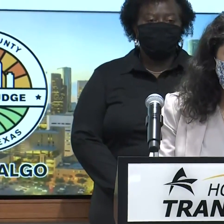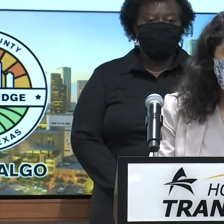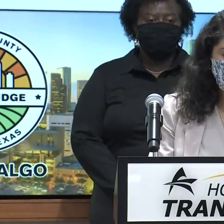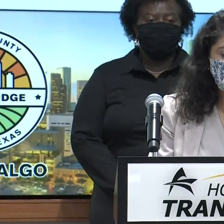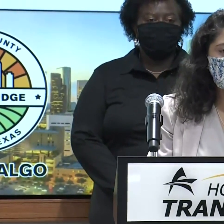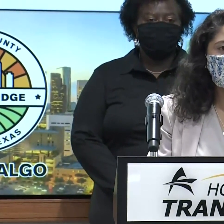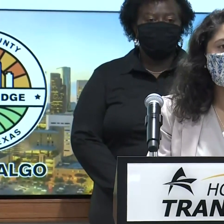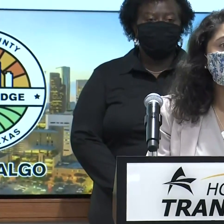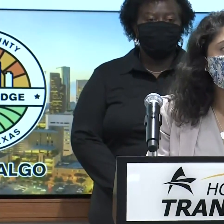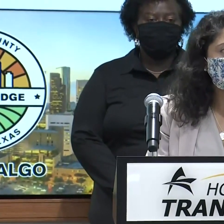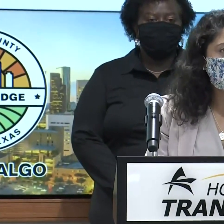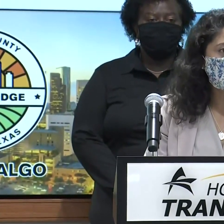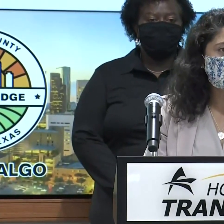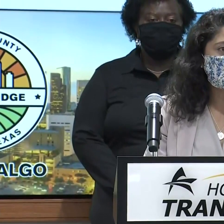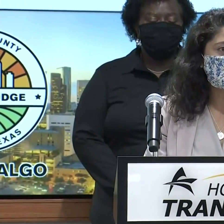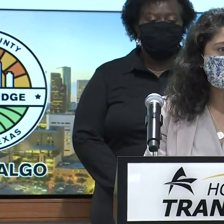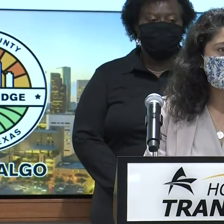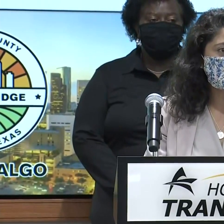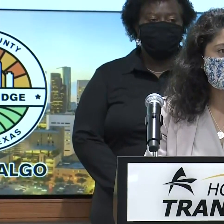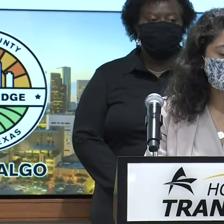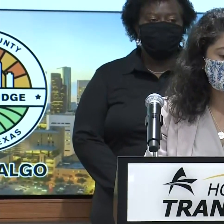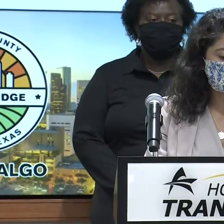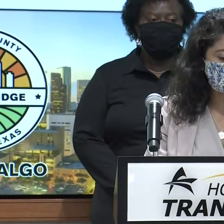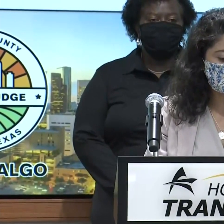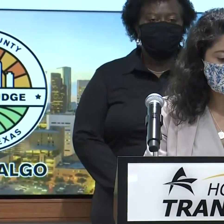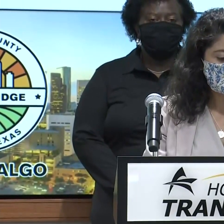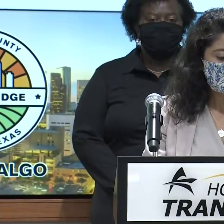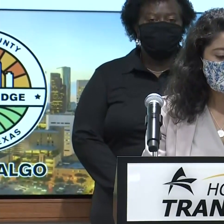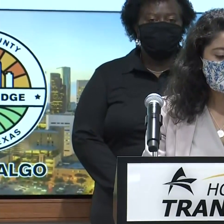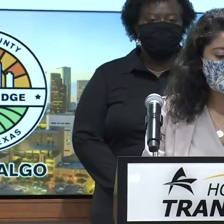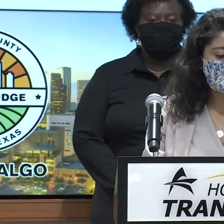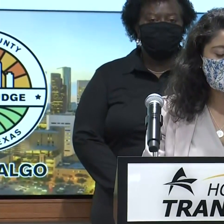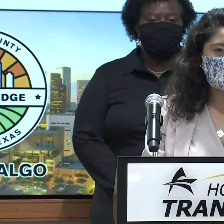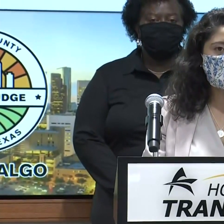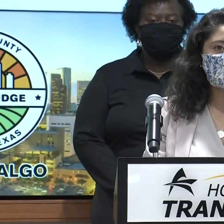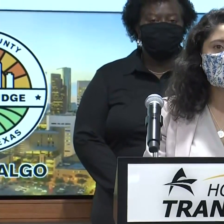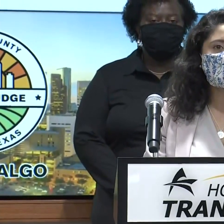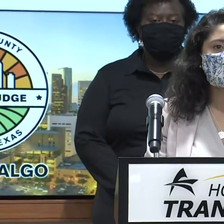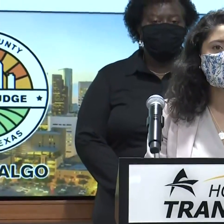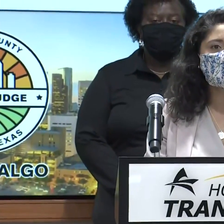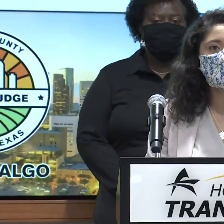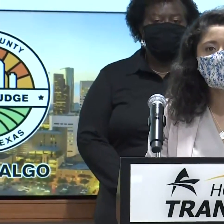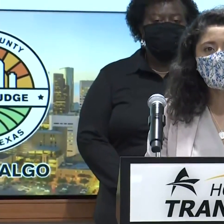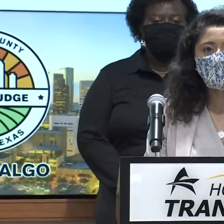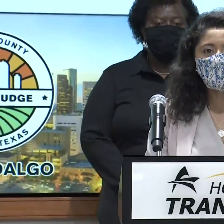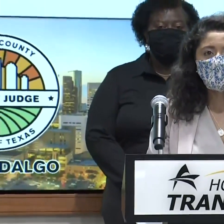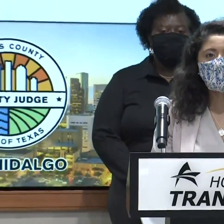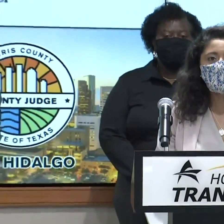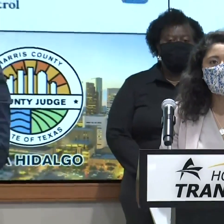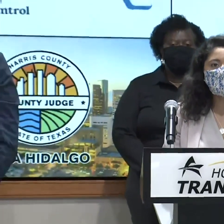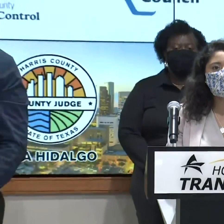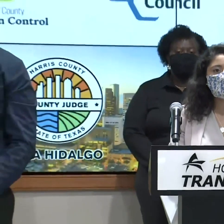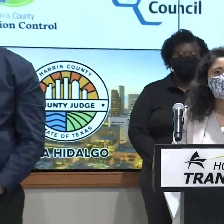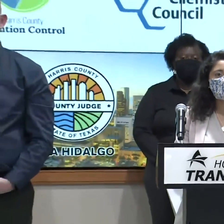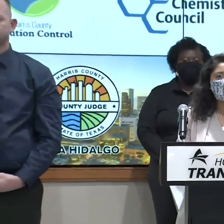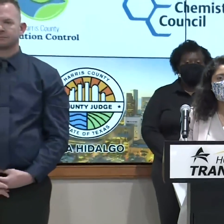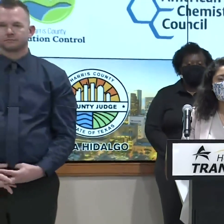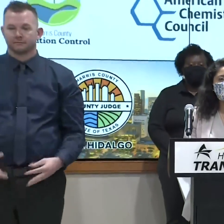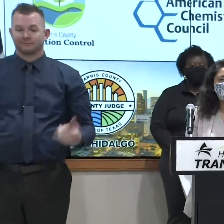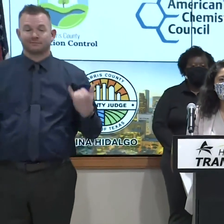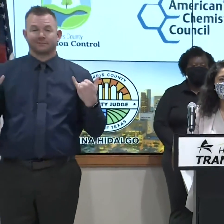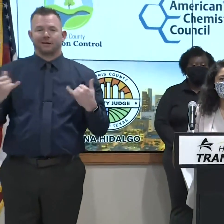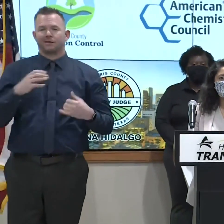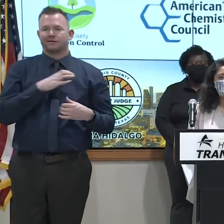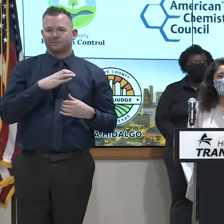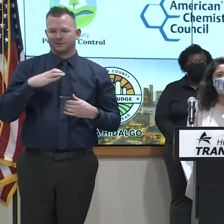trabajar con la industria para que sean buenos vecinos. We'll hear now from Commissioner Garcia, who, since we've both